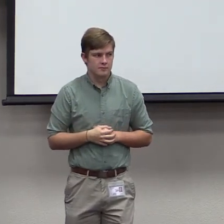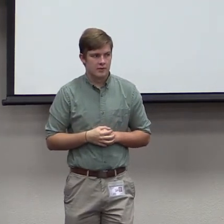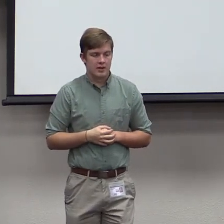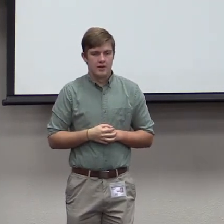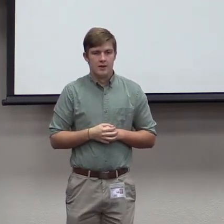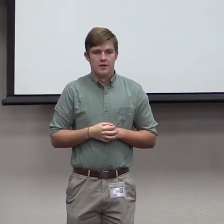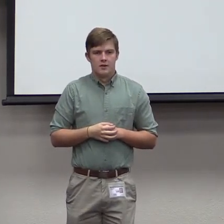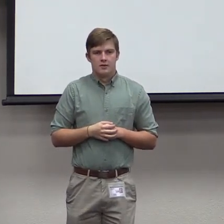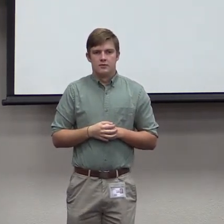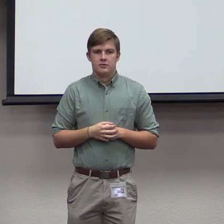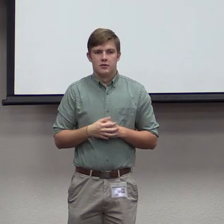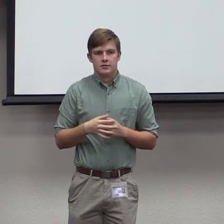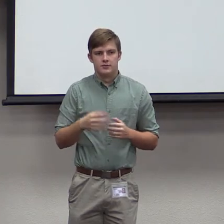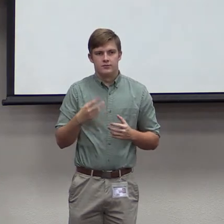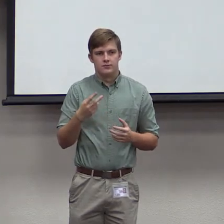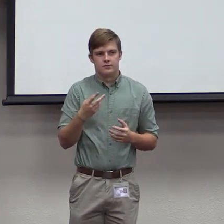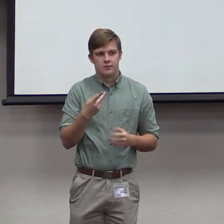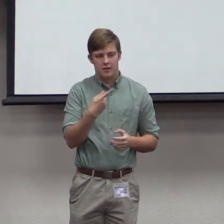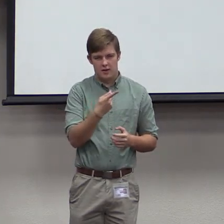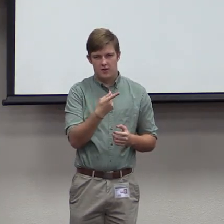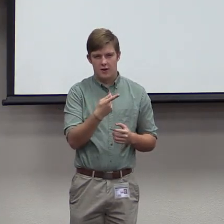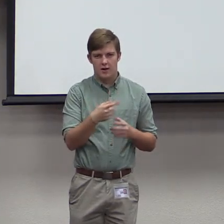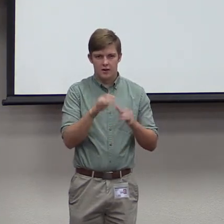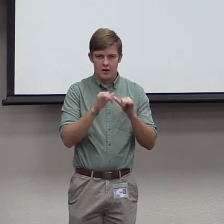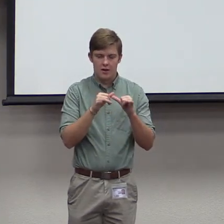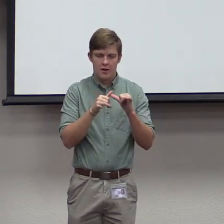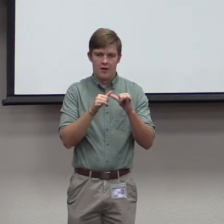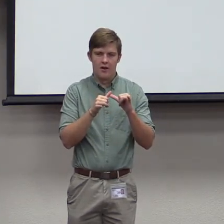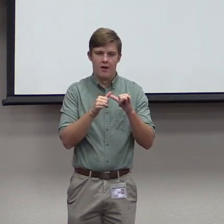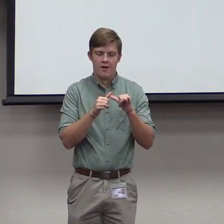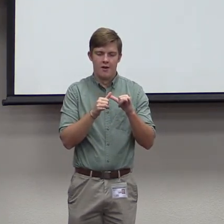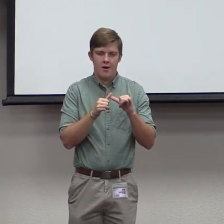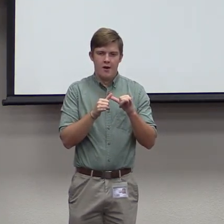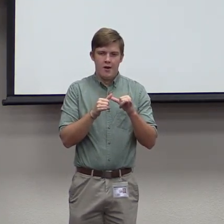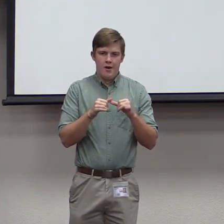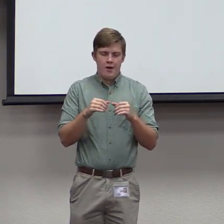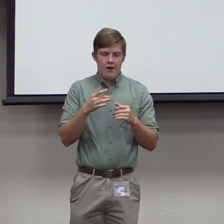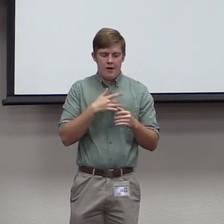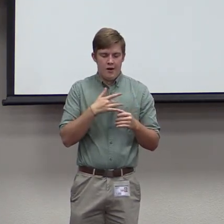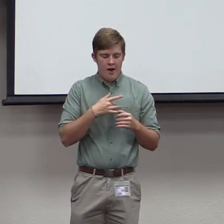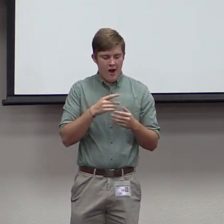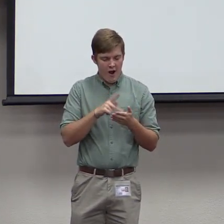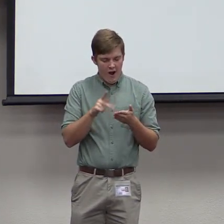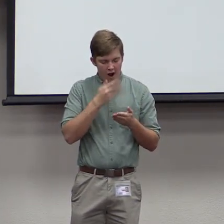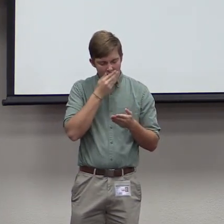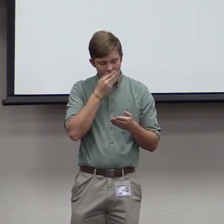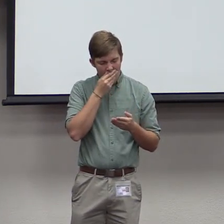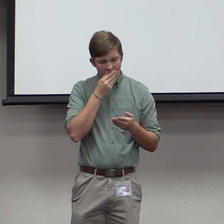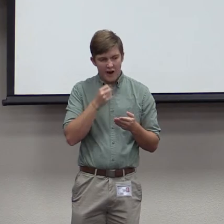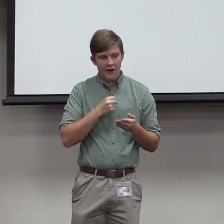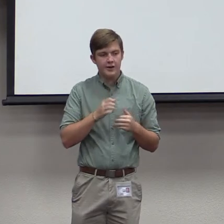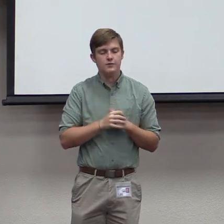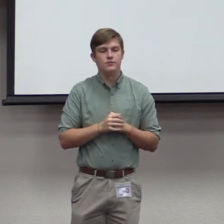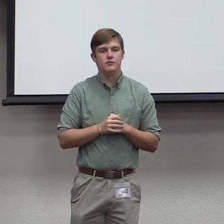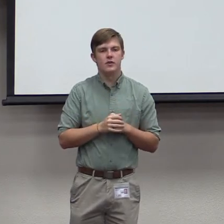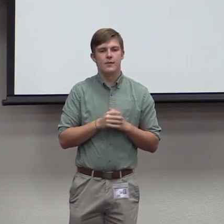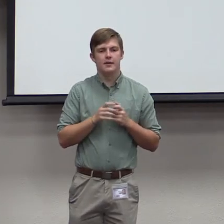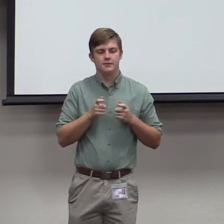You see, while you and I were measuring the heart of Paul to be two sizes too small,